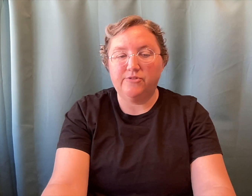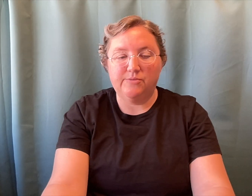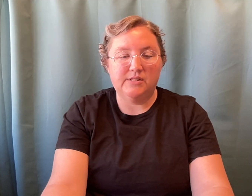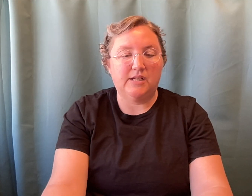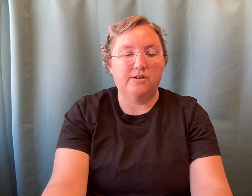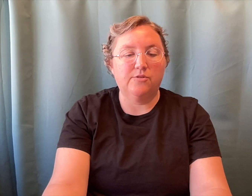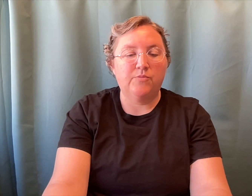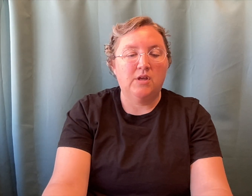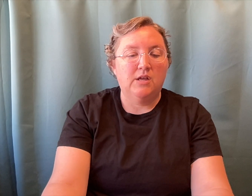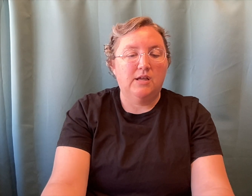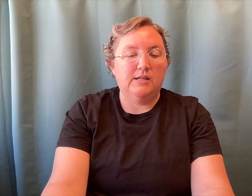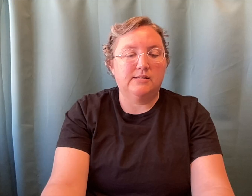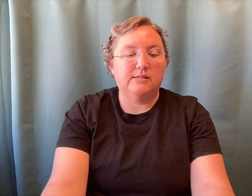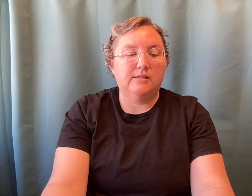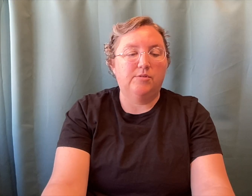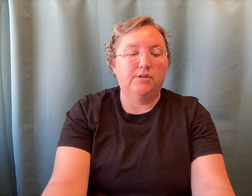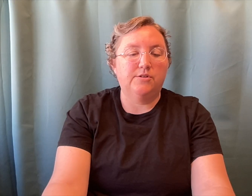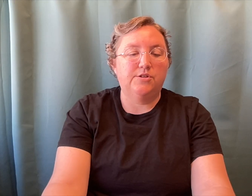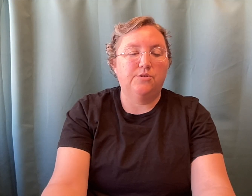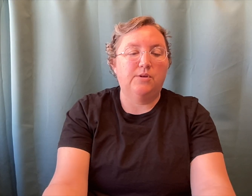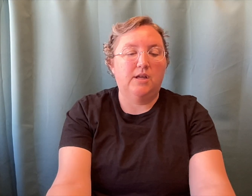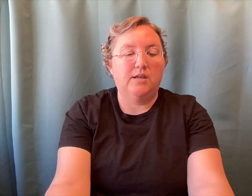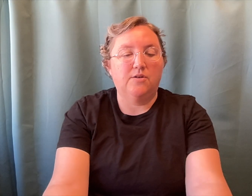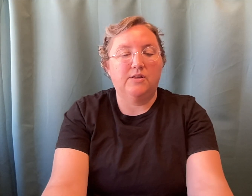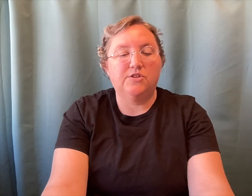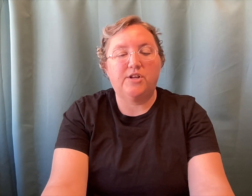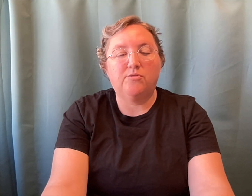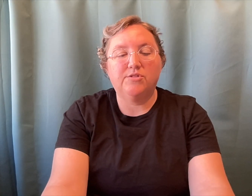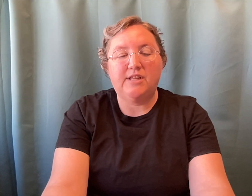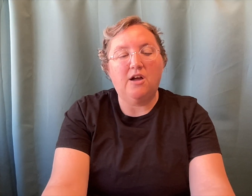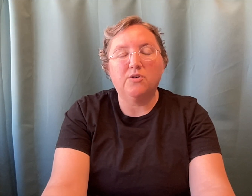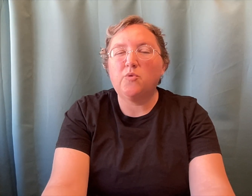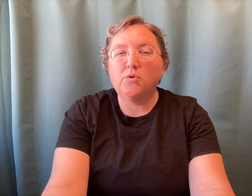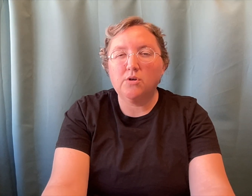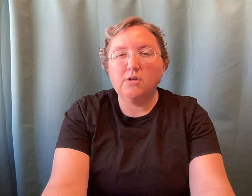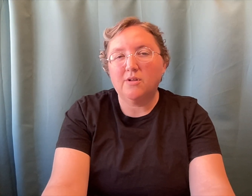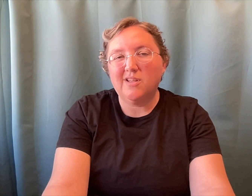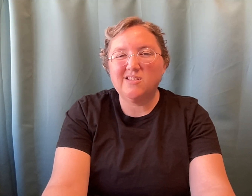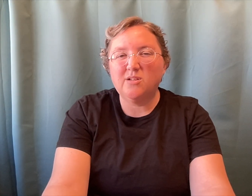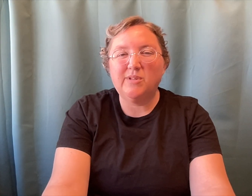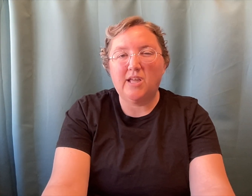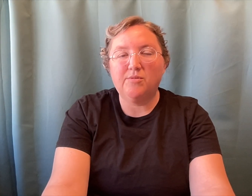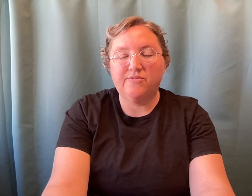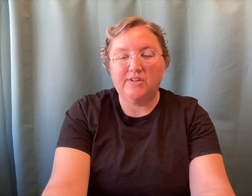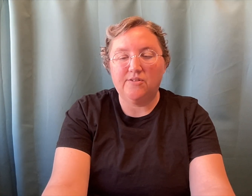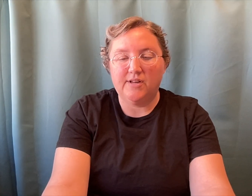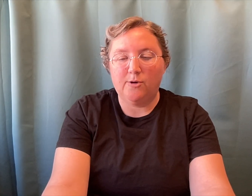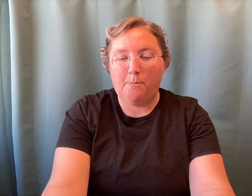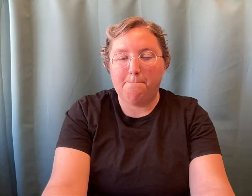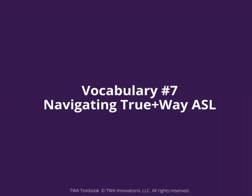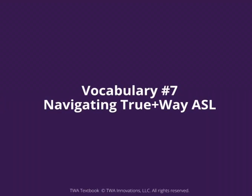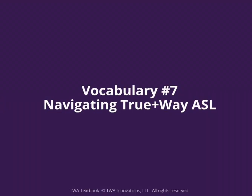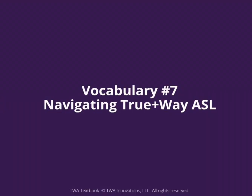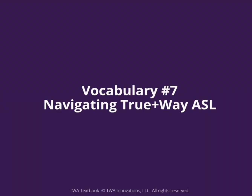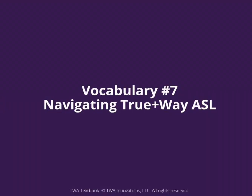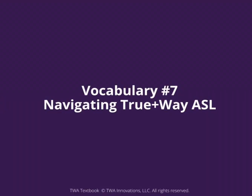fluent signer. It's similar to hearing the general sound of a word and still being able to figure it out.